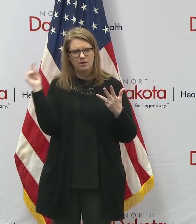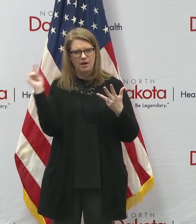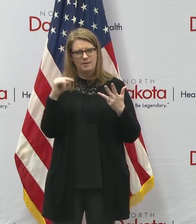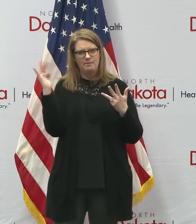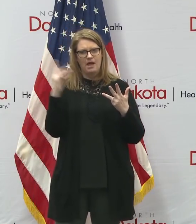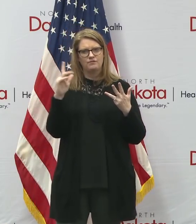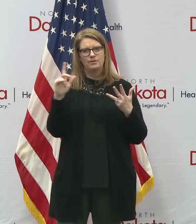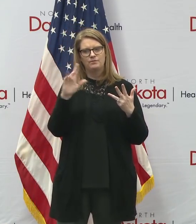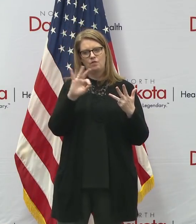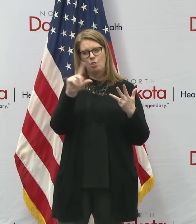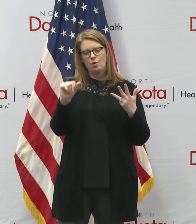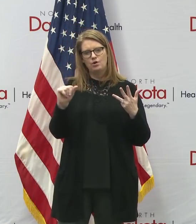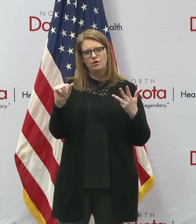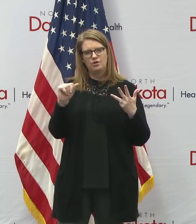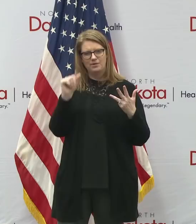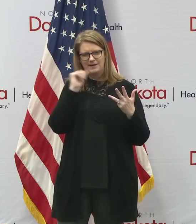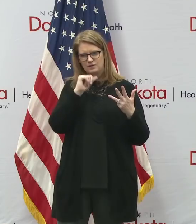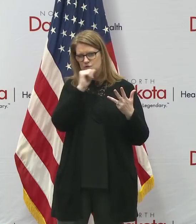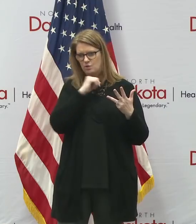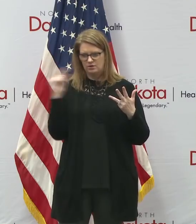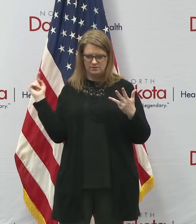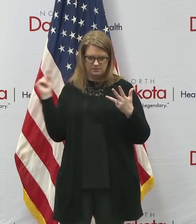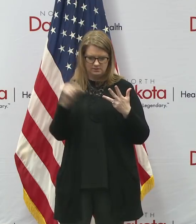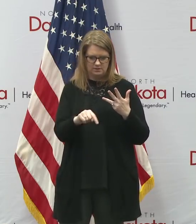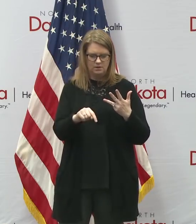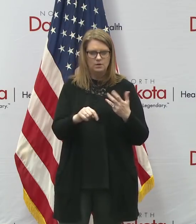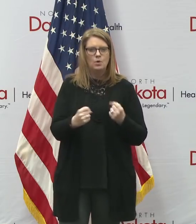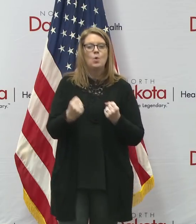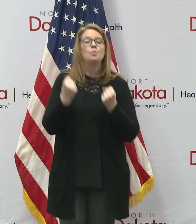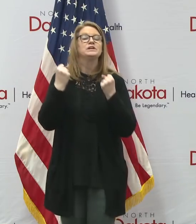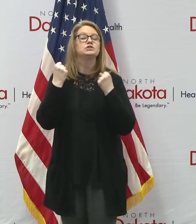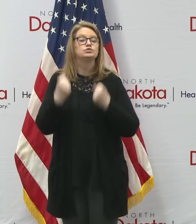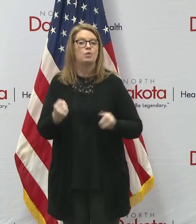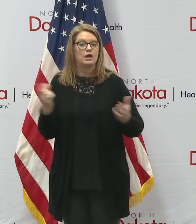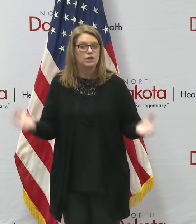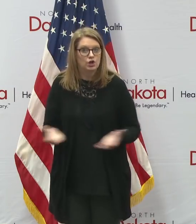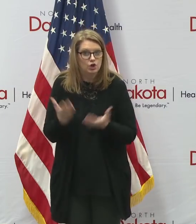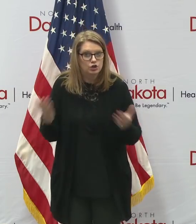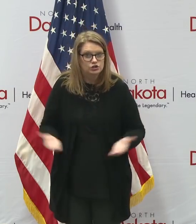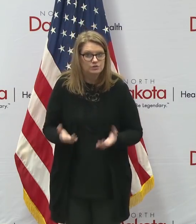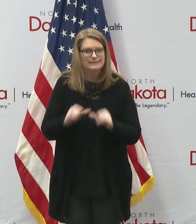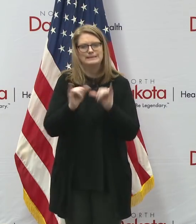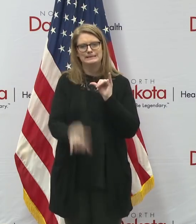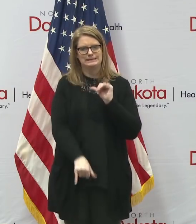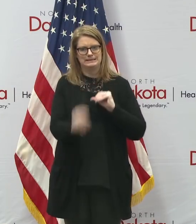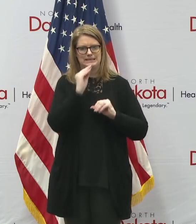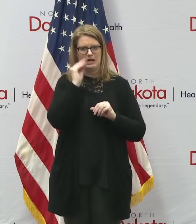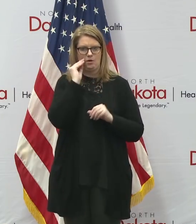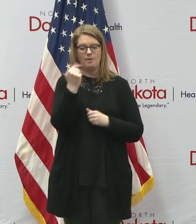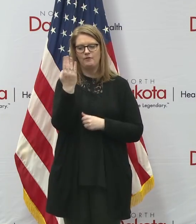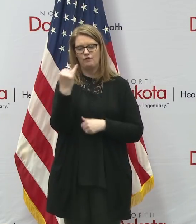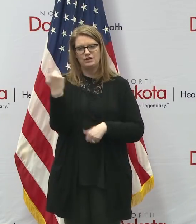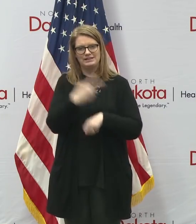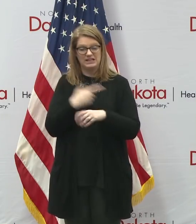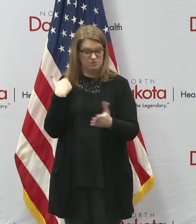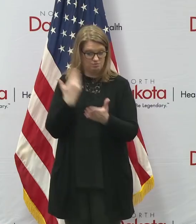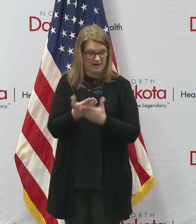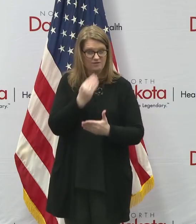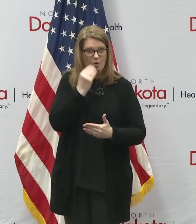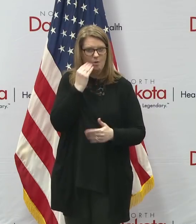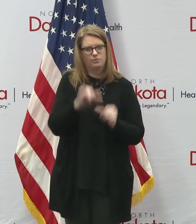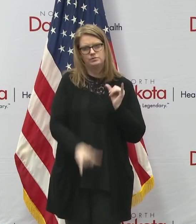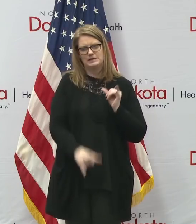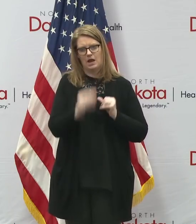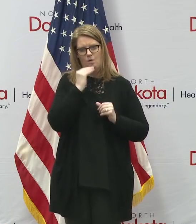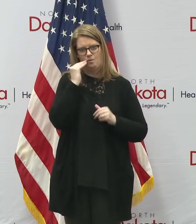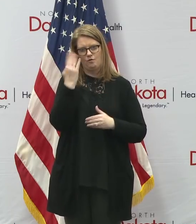we are strongly encouraging returning residents to stay at home for 14 days after they arrive back in North Dakota, and then go